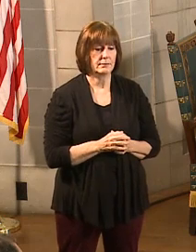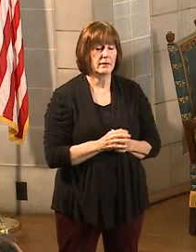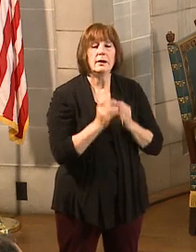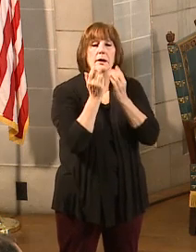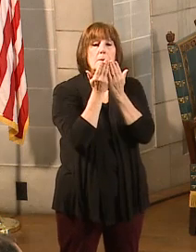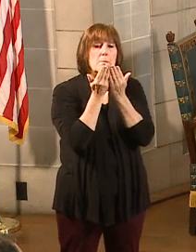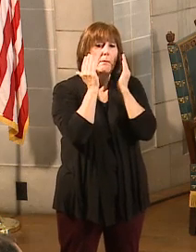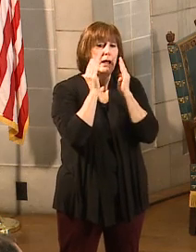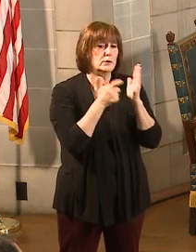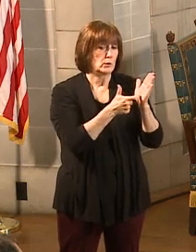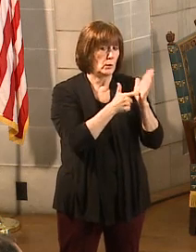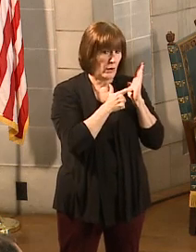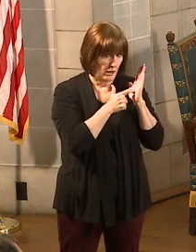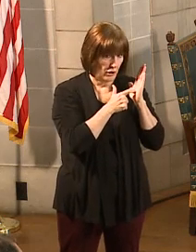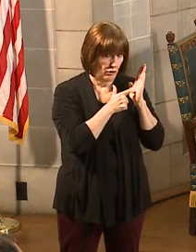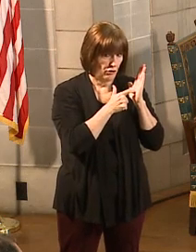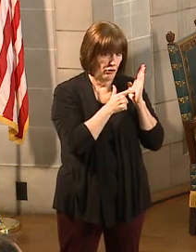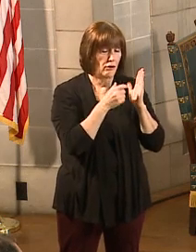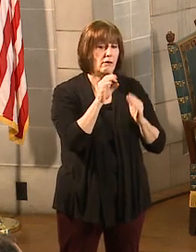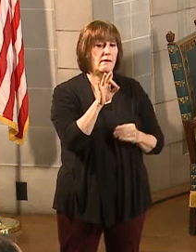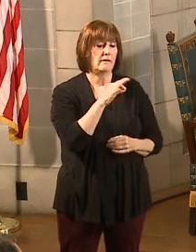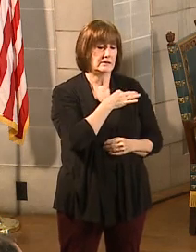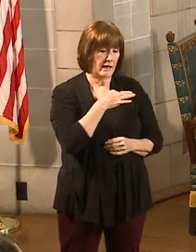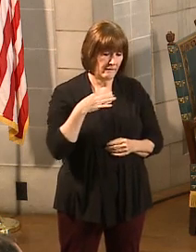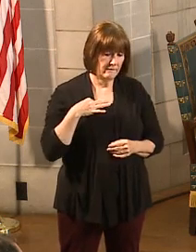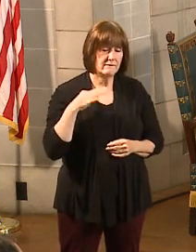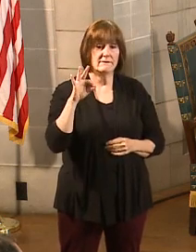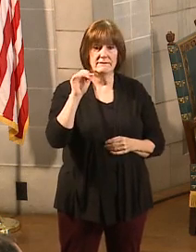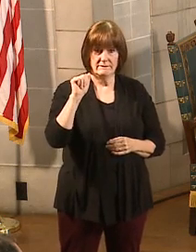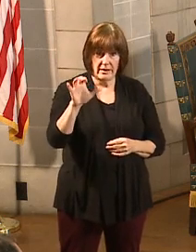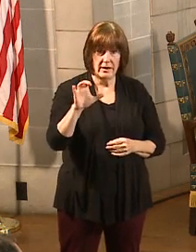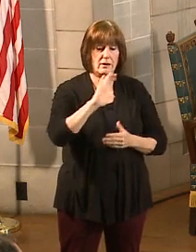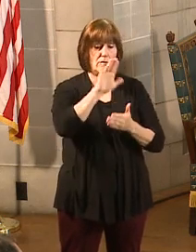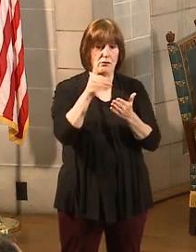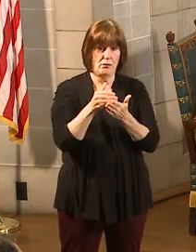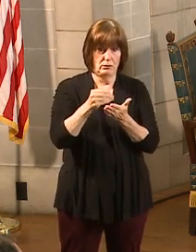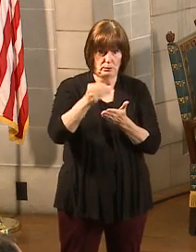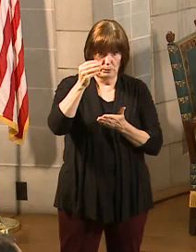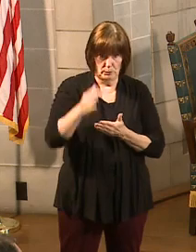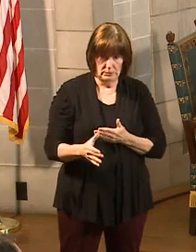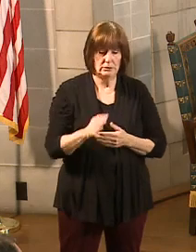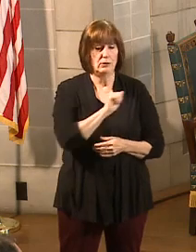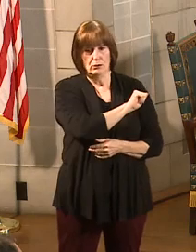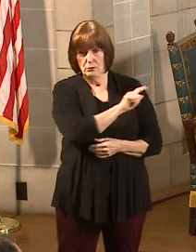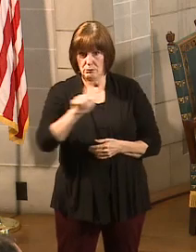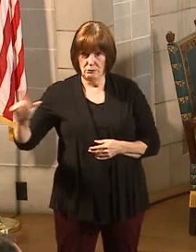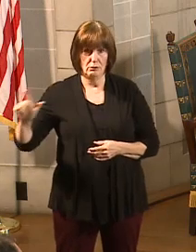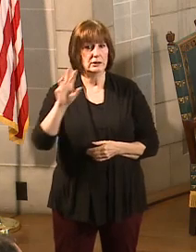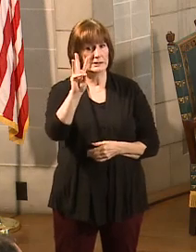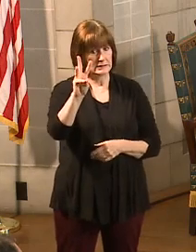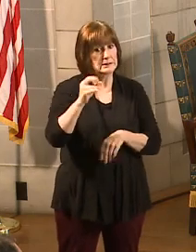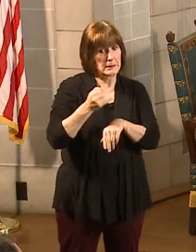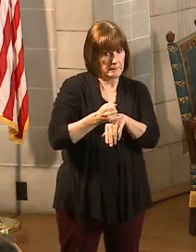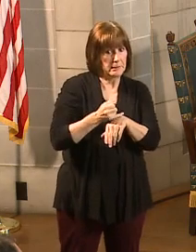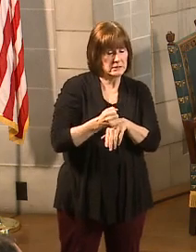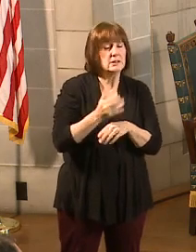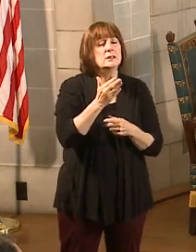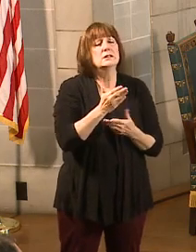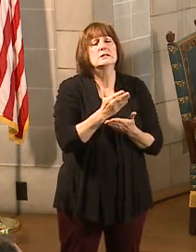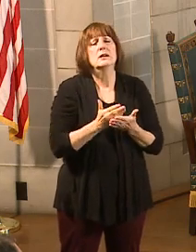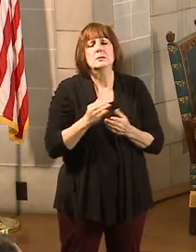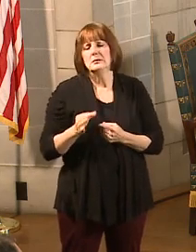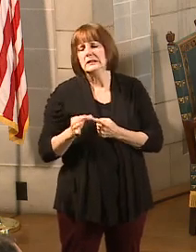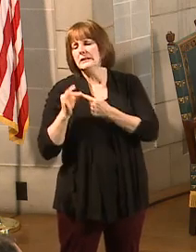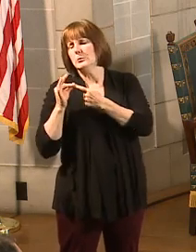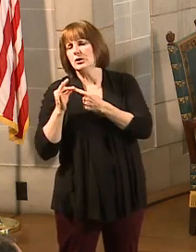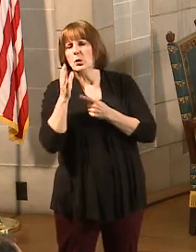Masks will be required of faculty, of staff, and of all students on all 6 campuses. Of course, there will be some exceptions, and those will be